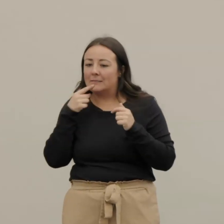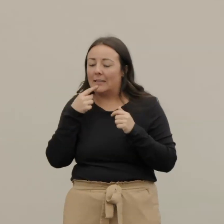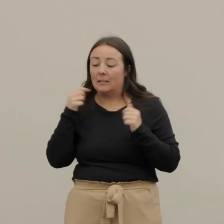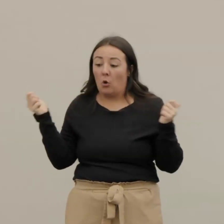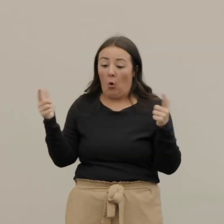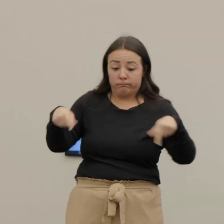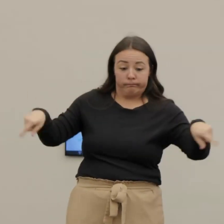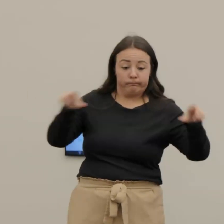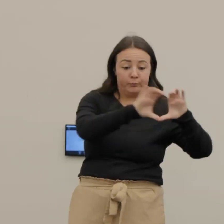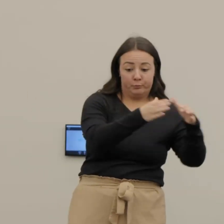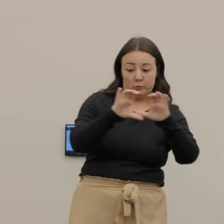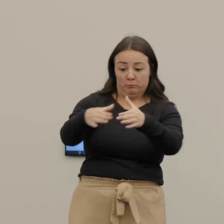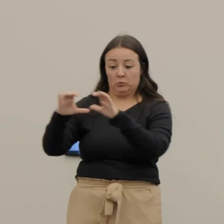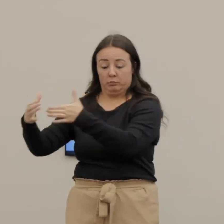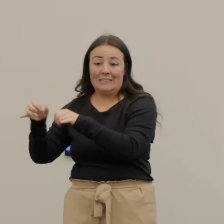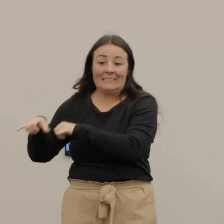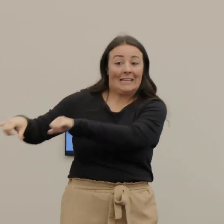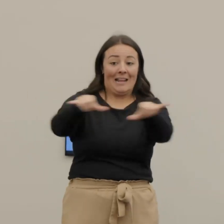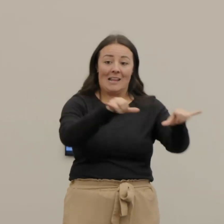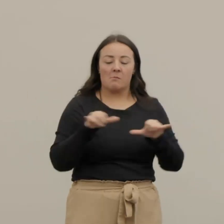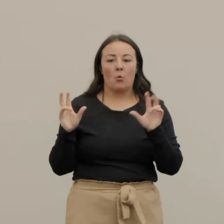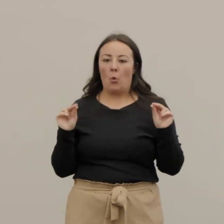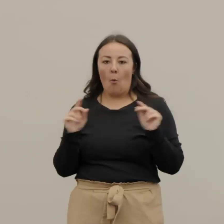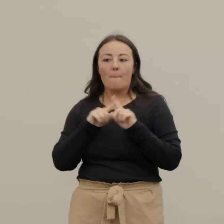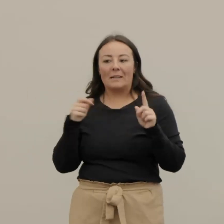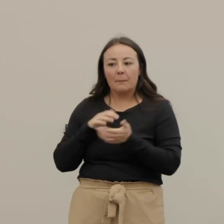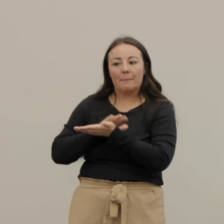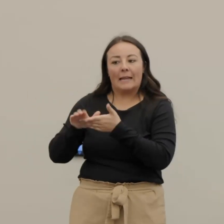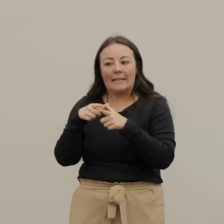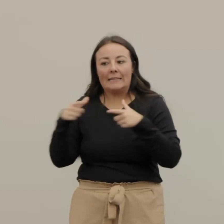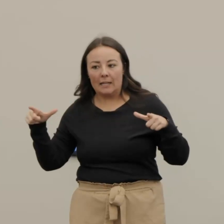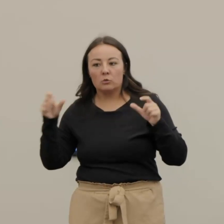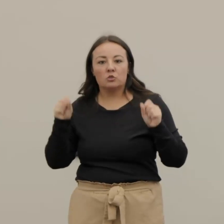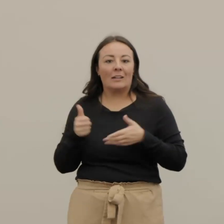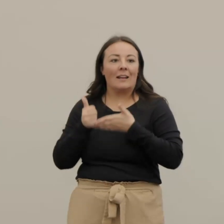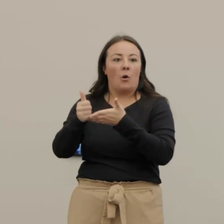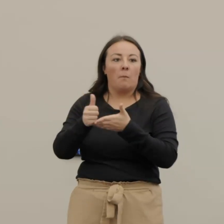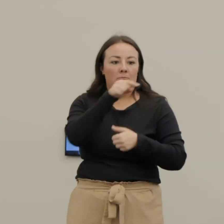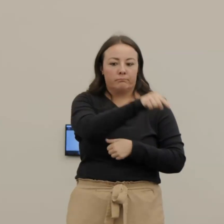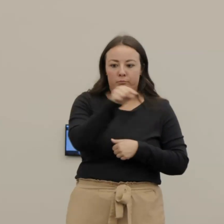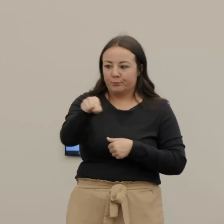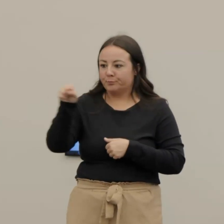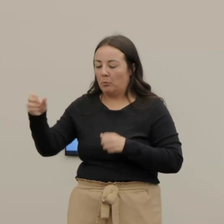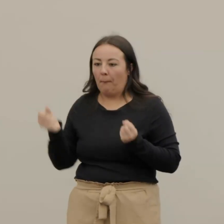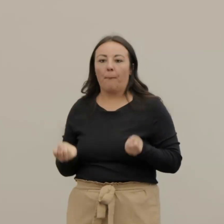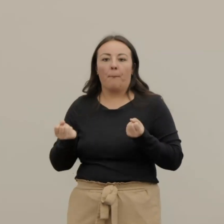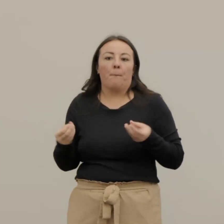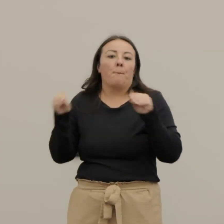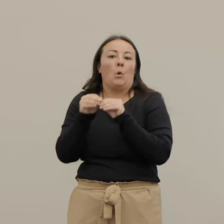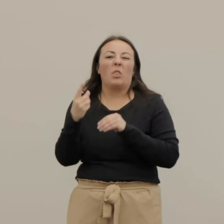that sometimes the plain language is literally helping way more than you would expect.